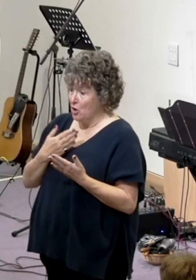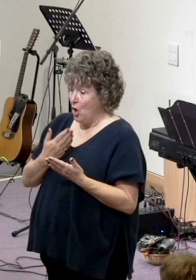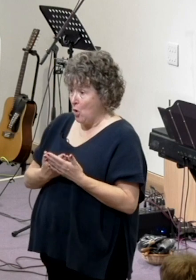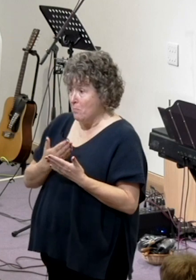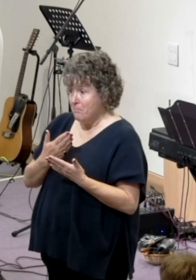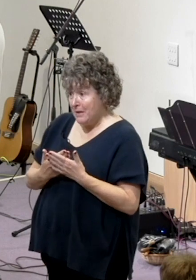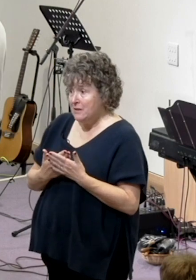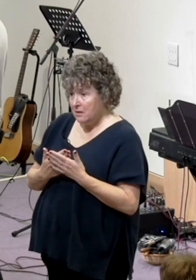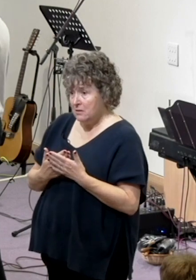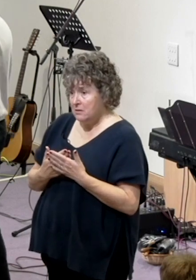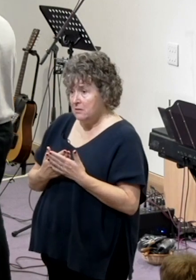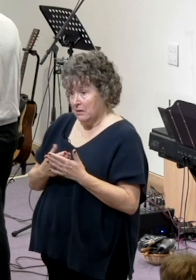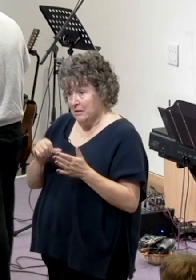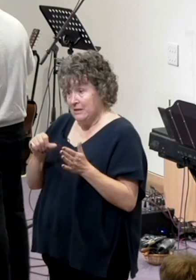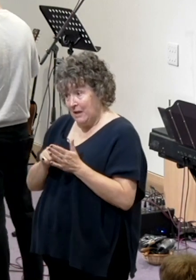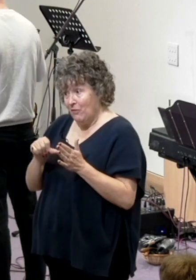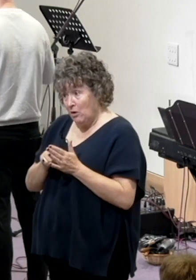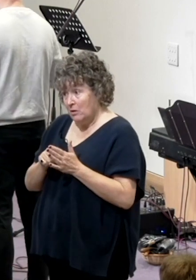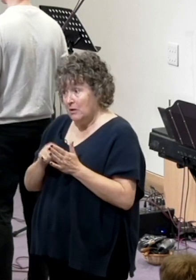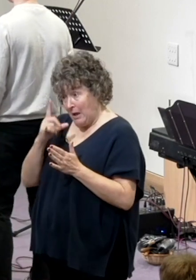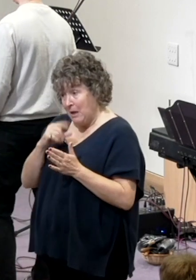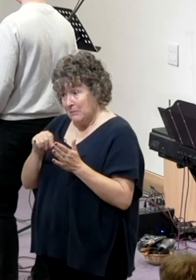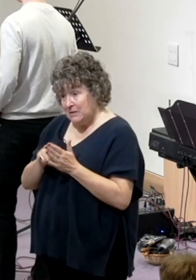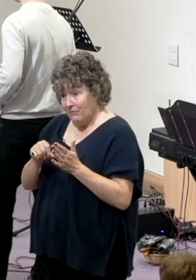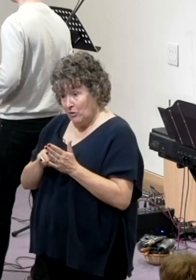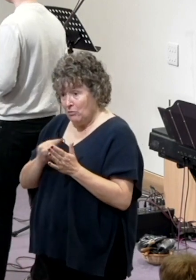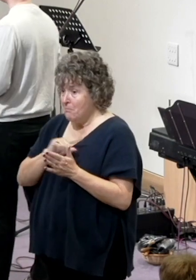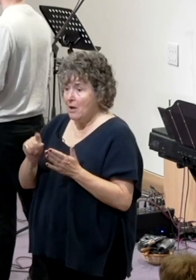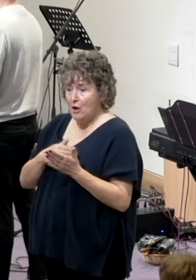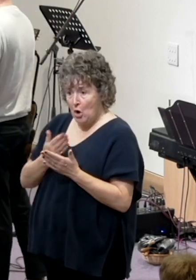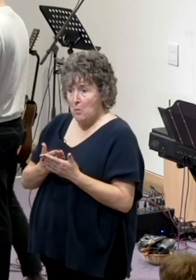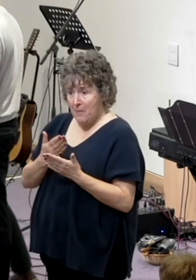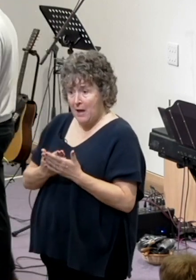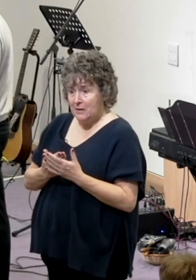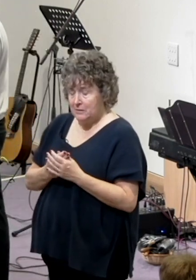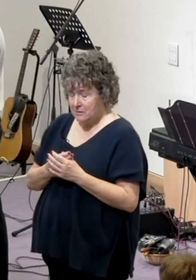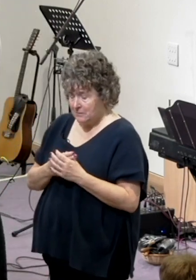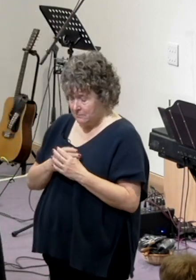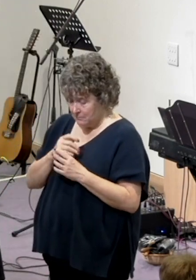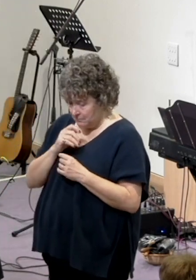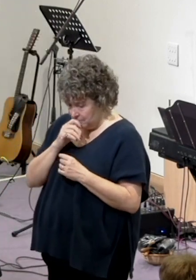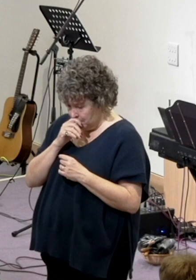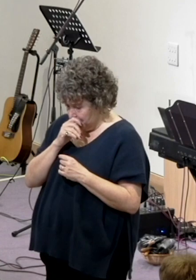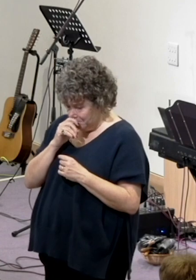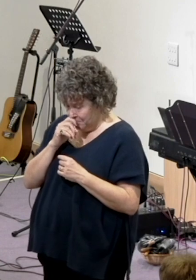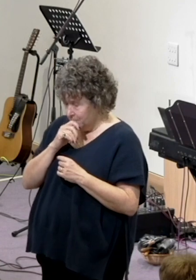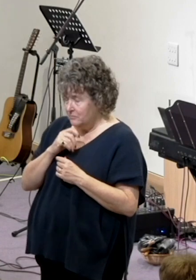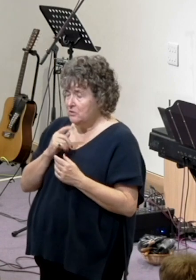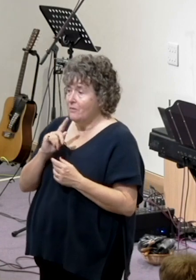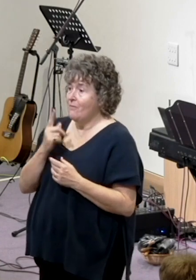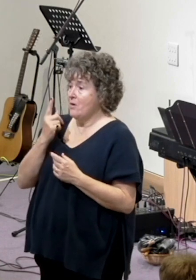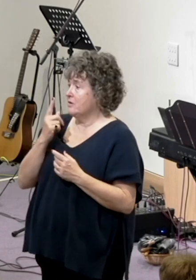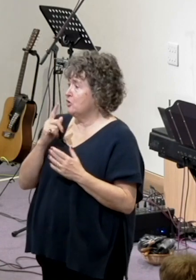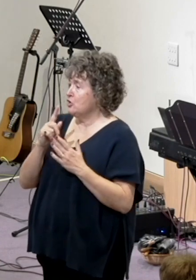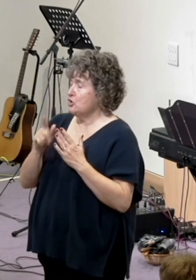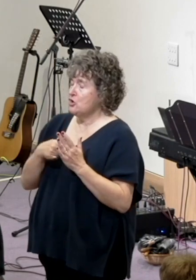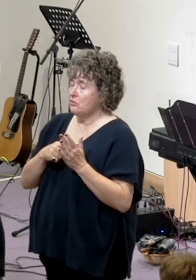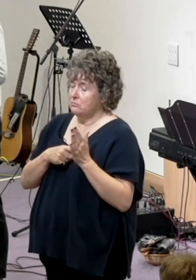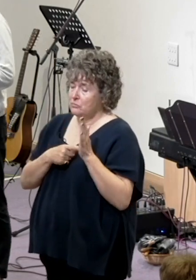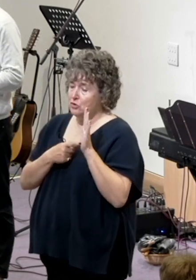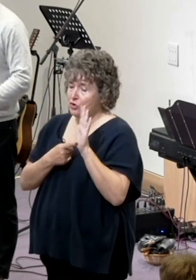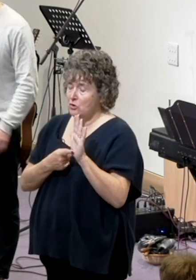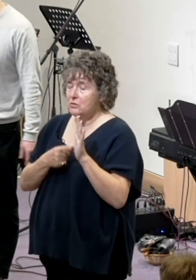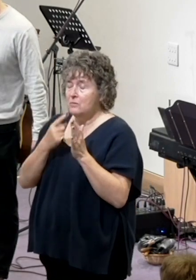obedience. We see these things in Joseph's life. And so first of all, Joseph